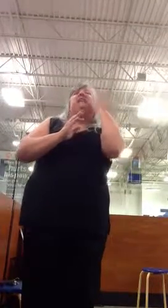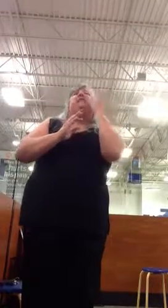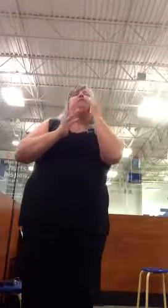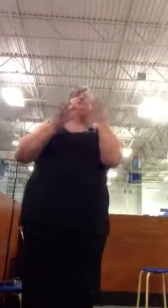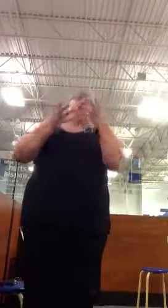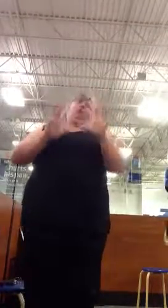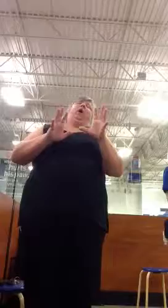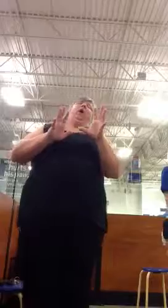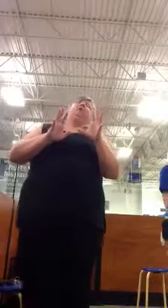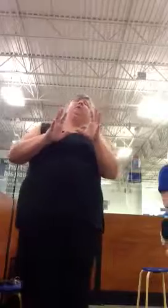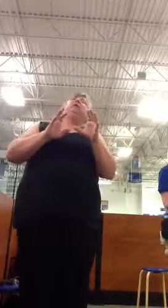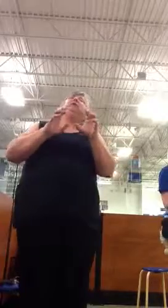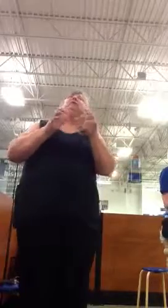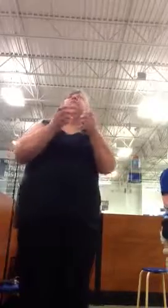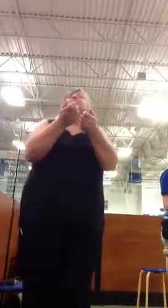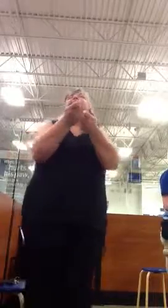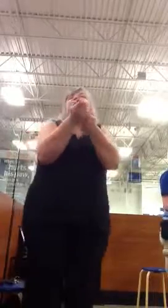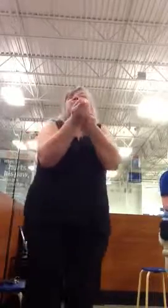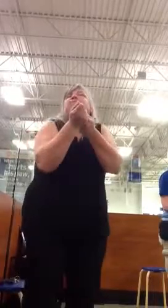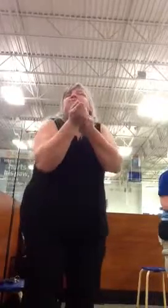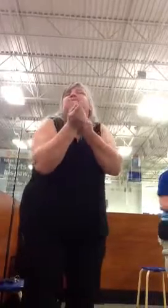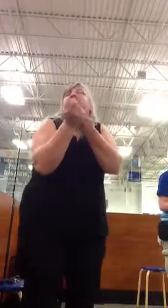learn to do it the first time. Okay?